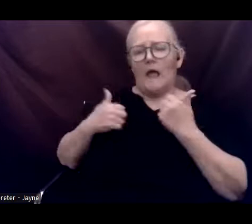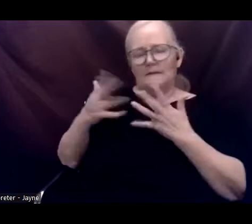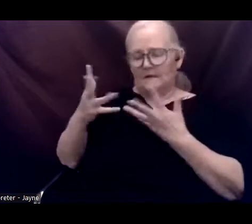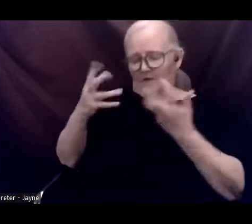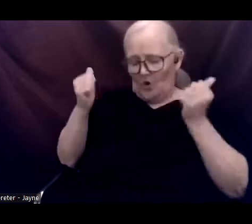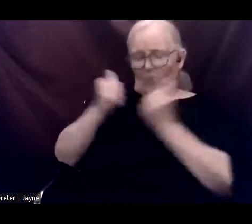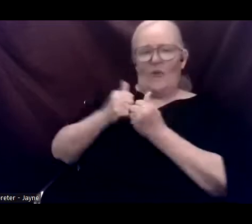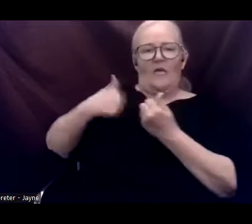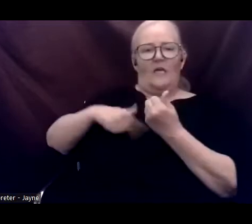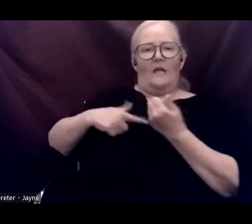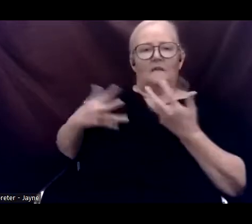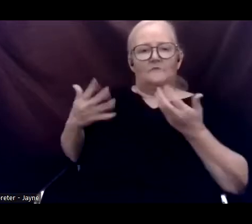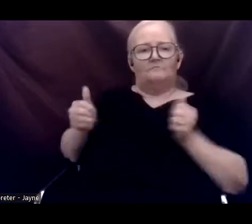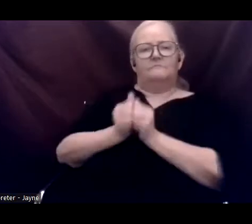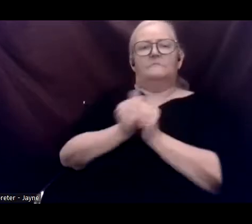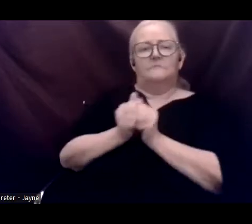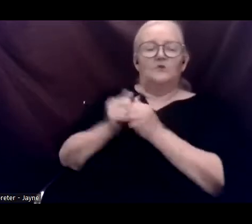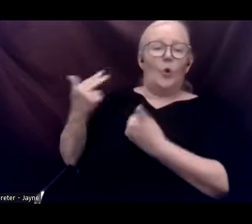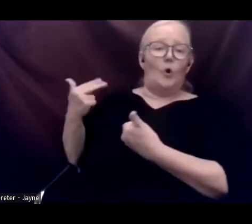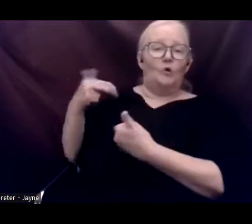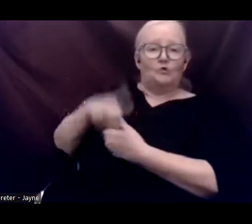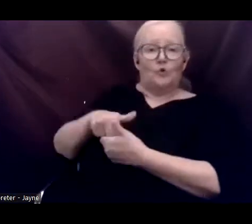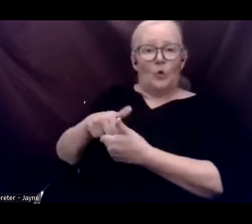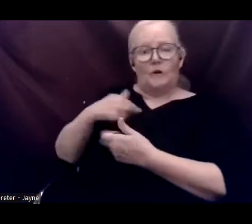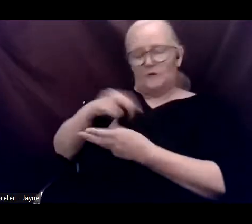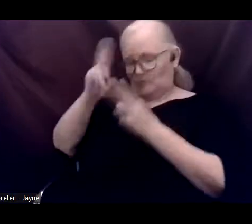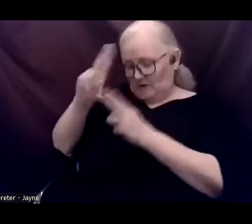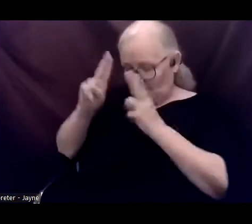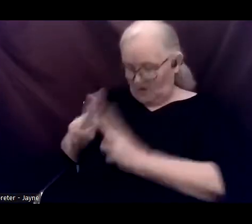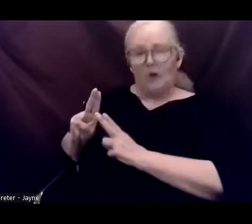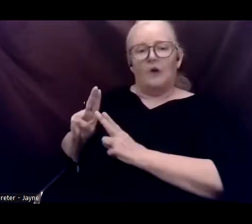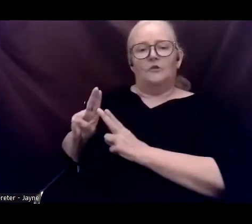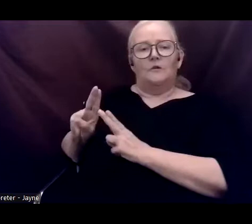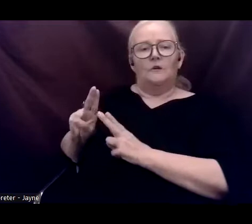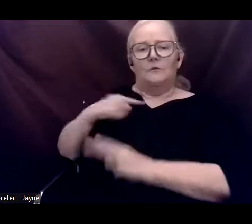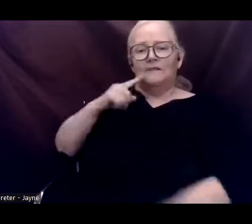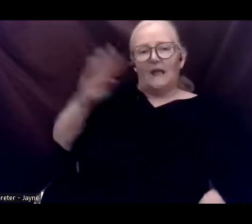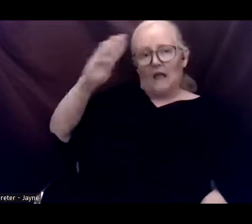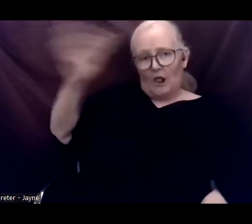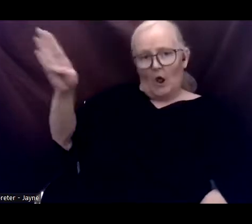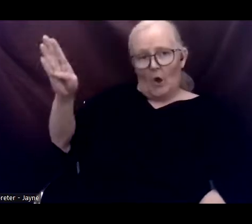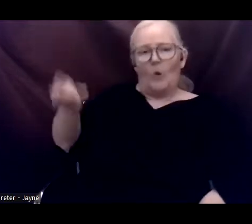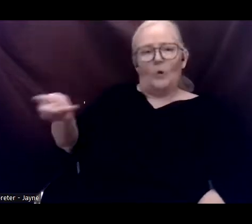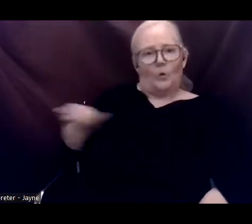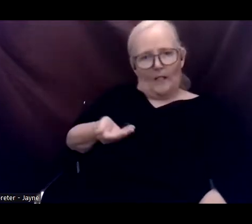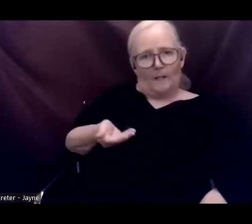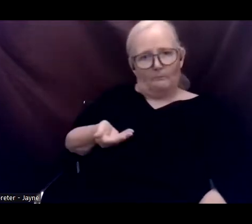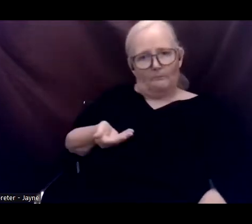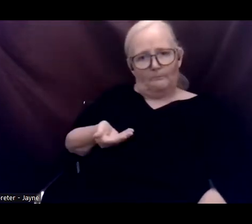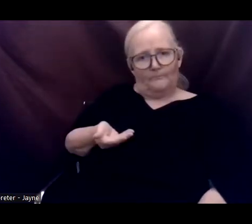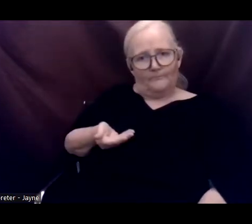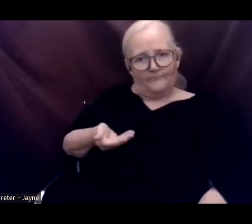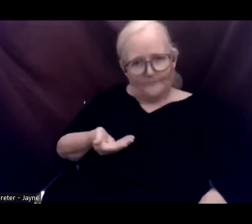encircled today. Join us as we honor the way. We bid you hail and welcome.